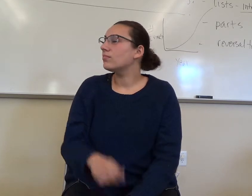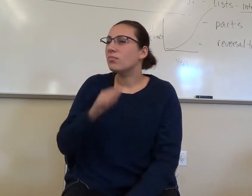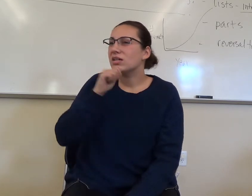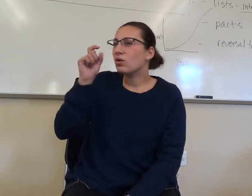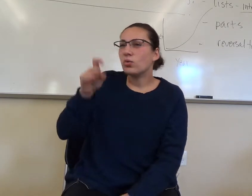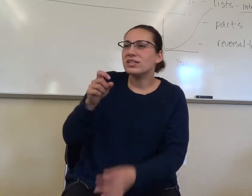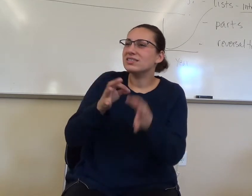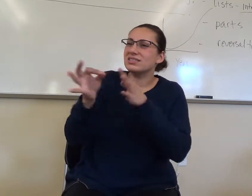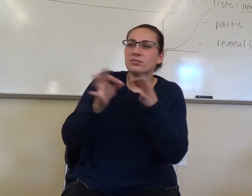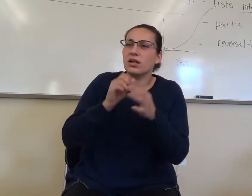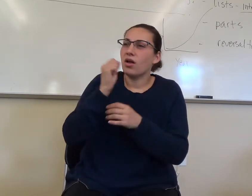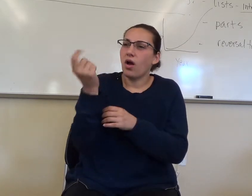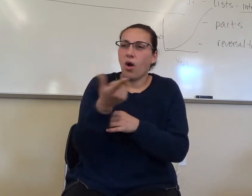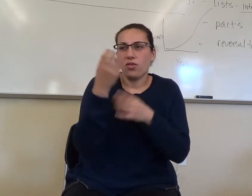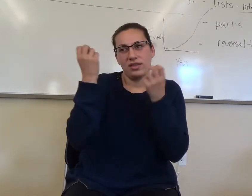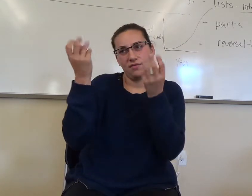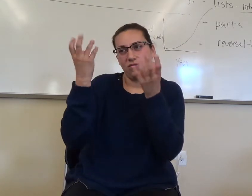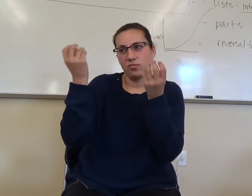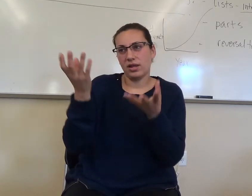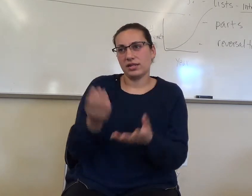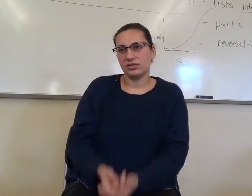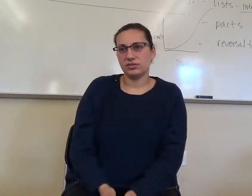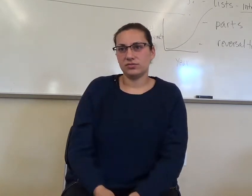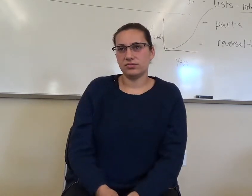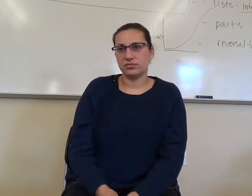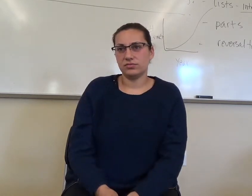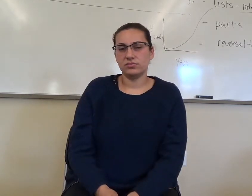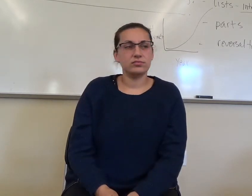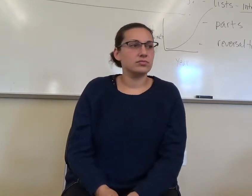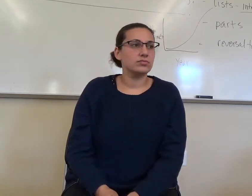in either your main article or your summary.